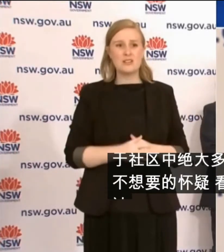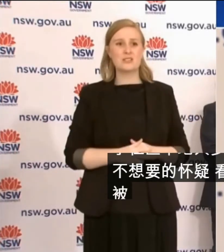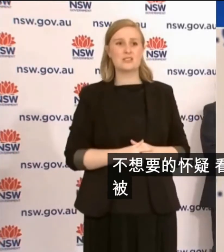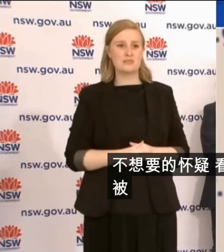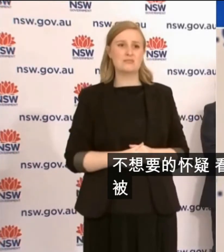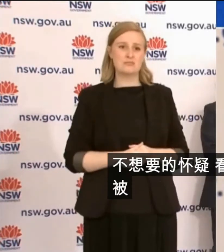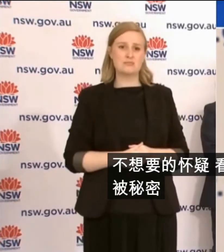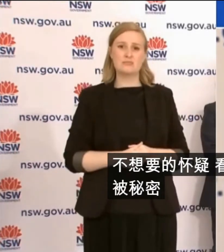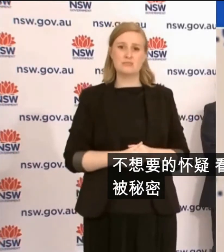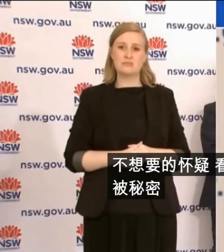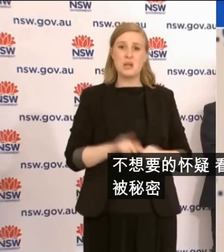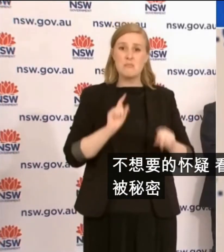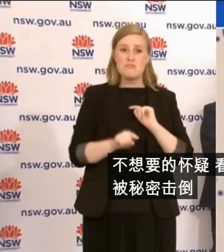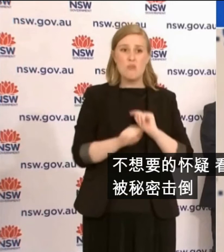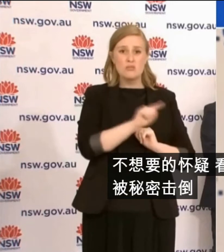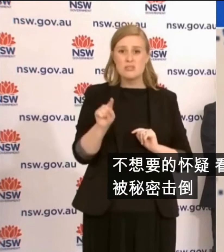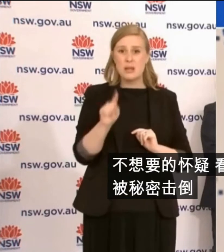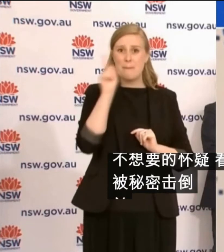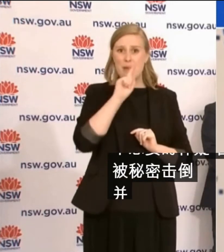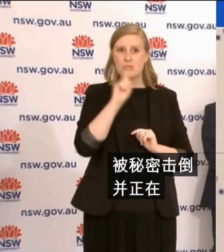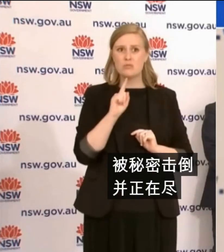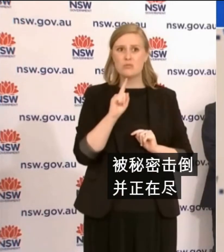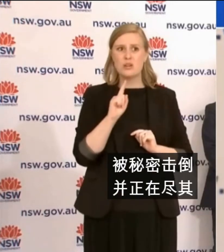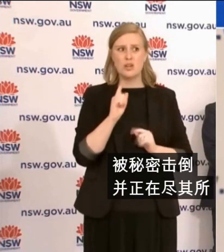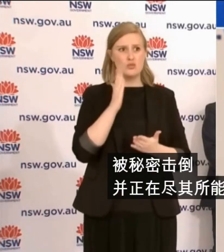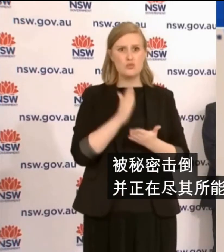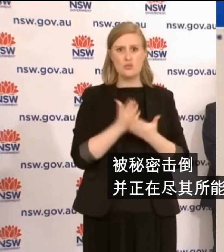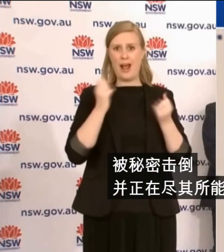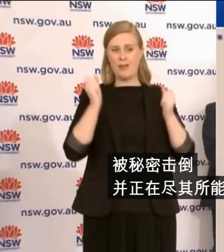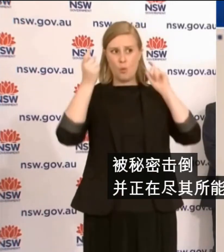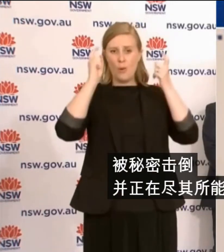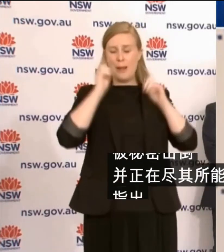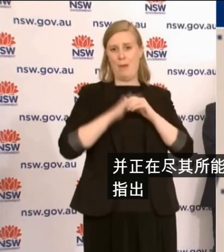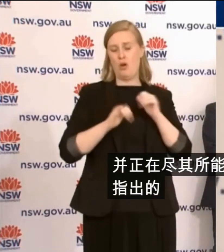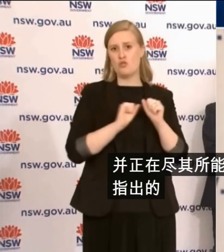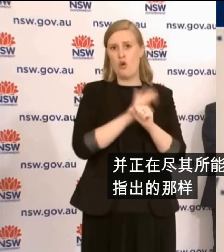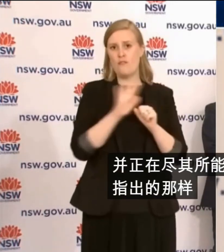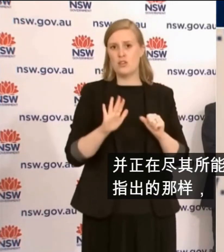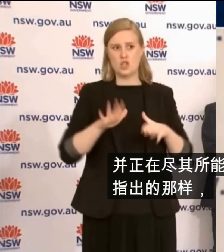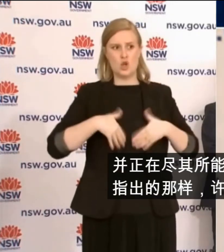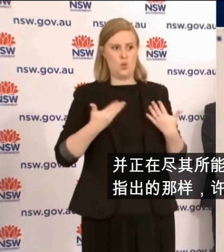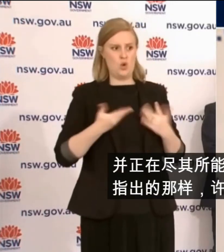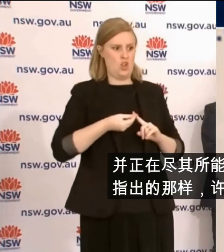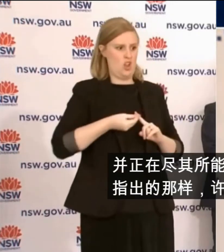ones subject to COVID, come down with COVID, and are doing all they can. And as I indicated, many people